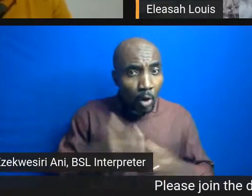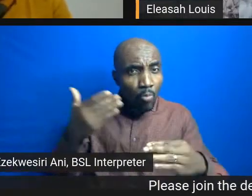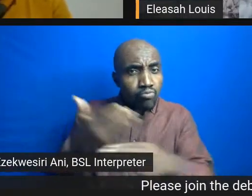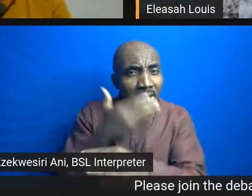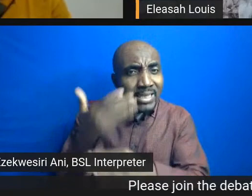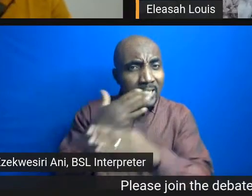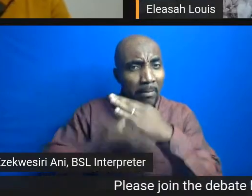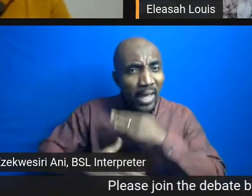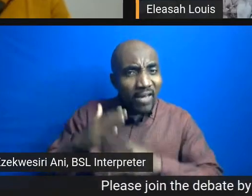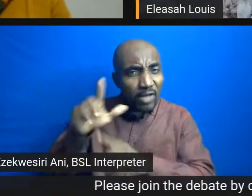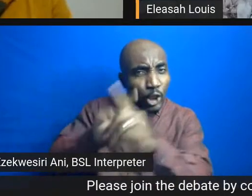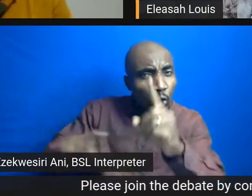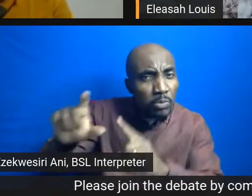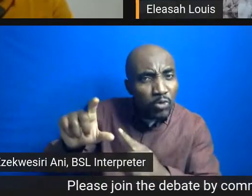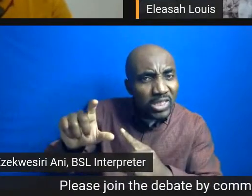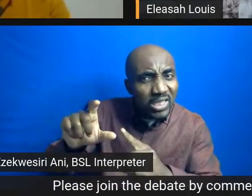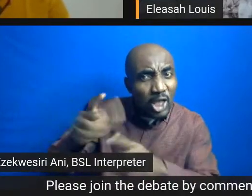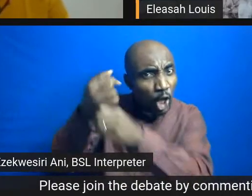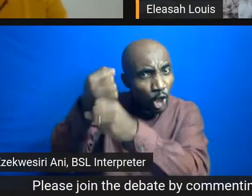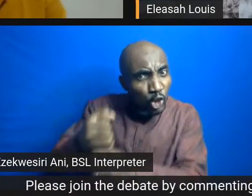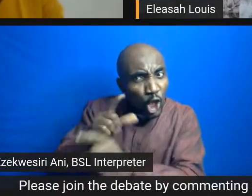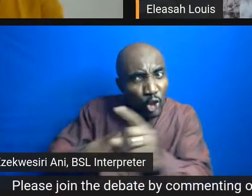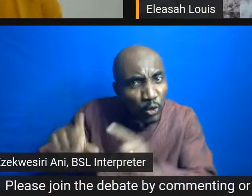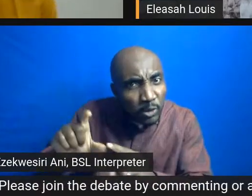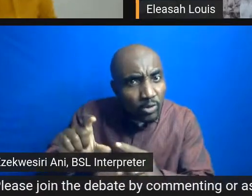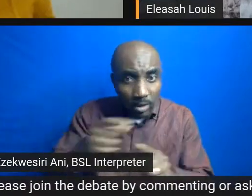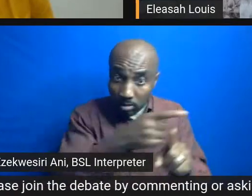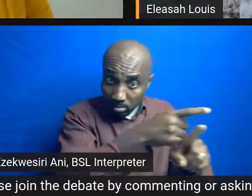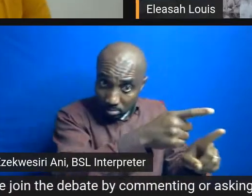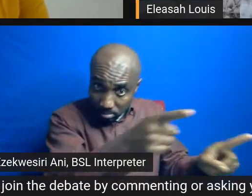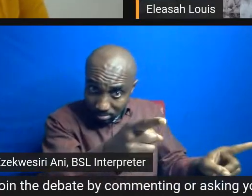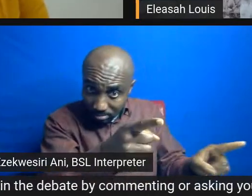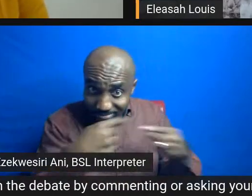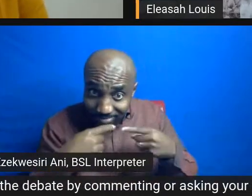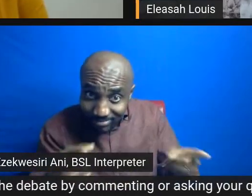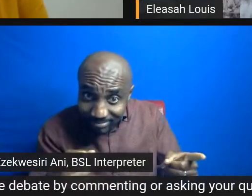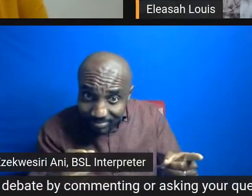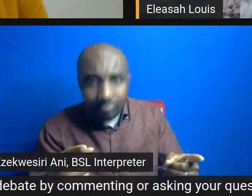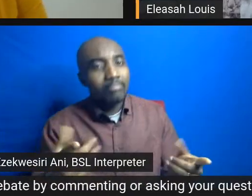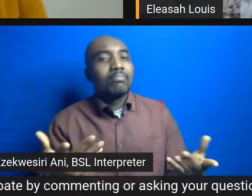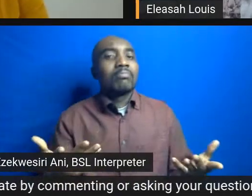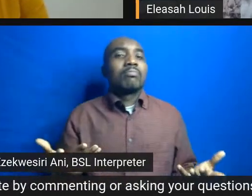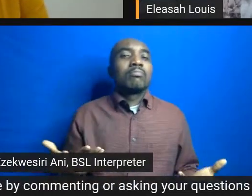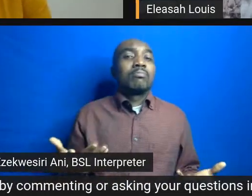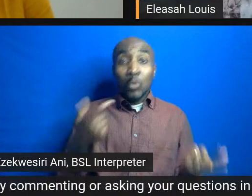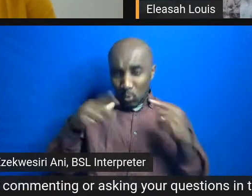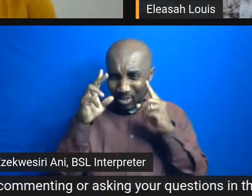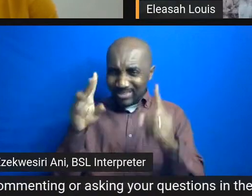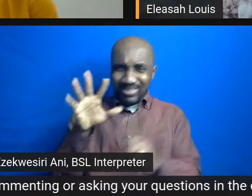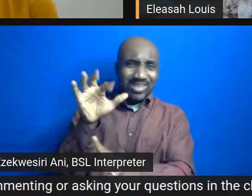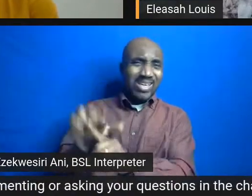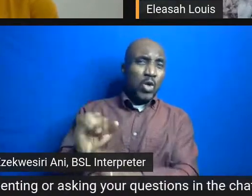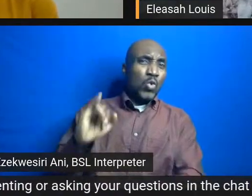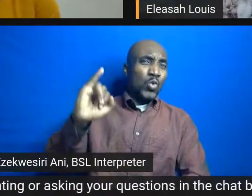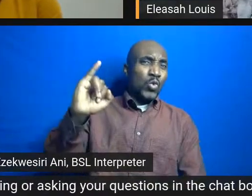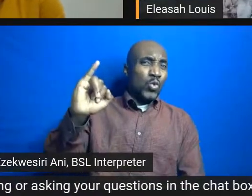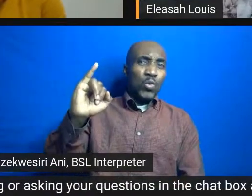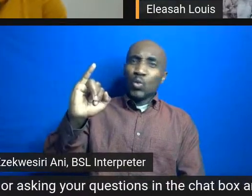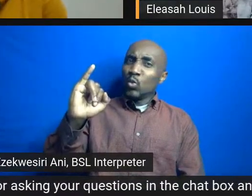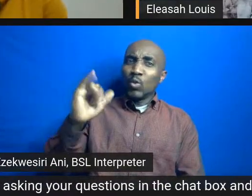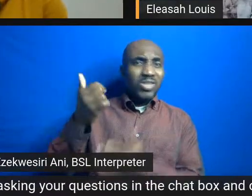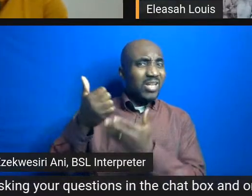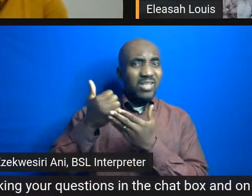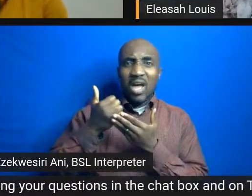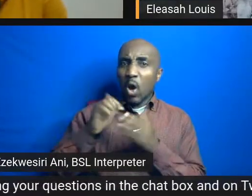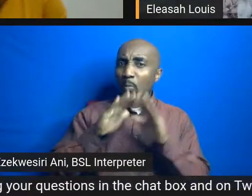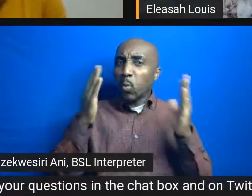our communities, in our church communities, that we can see that these practices actually are detrimental to a just